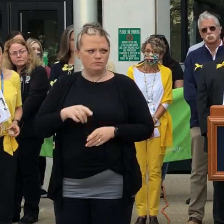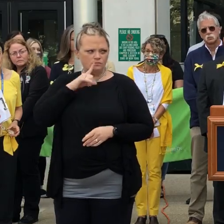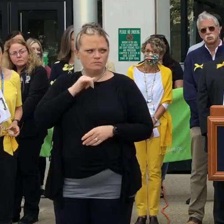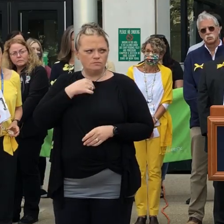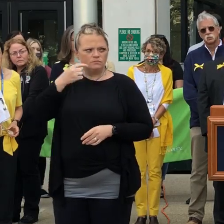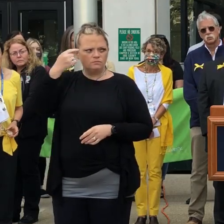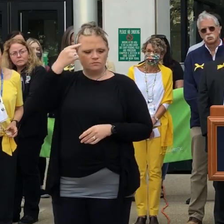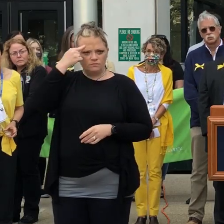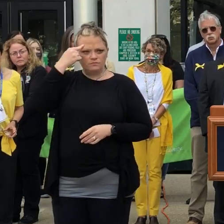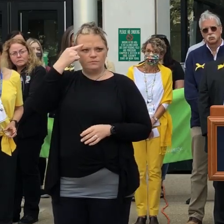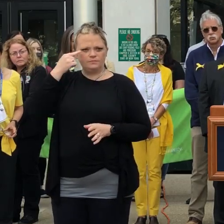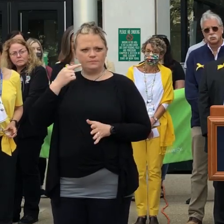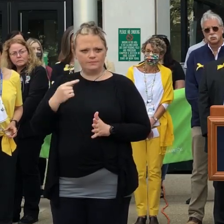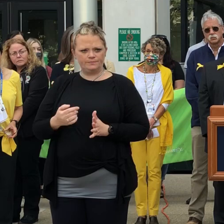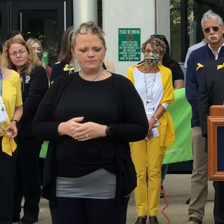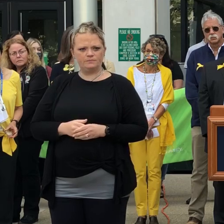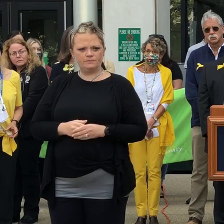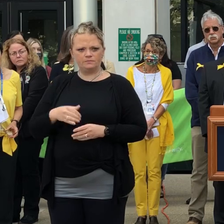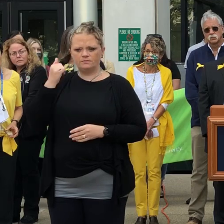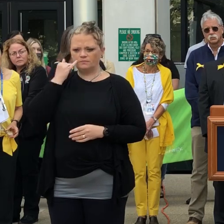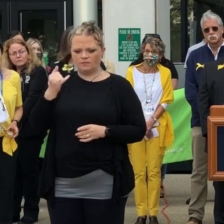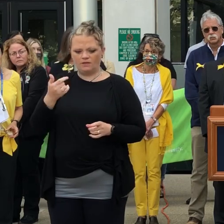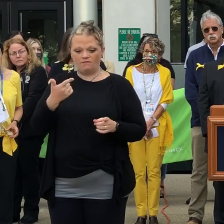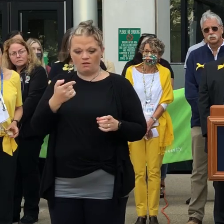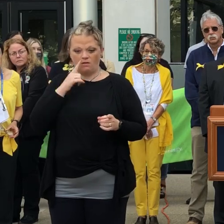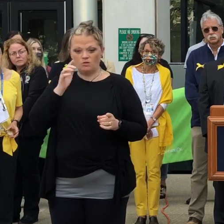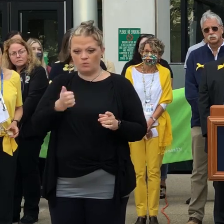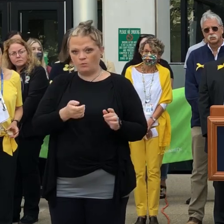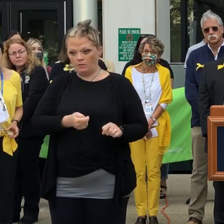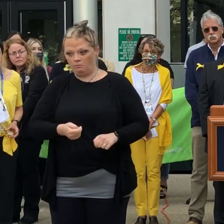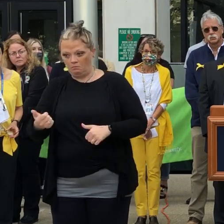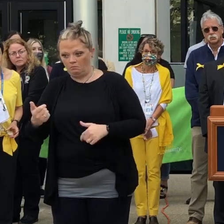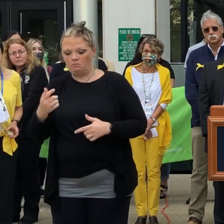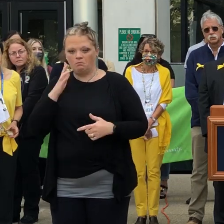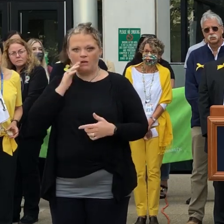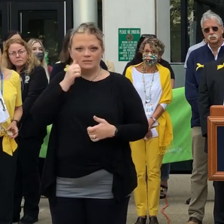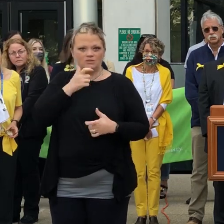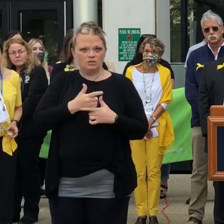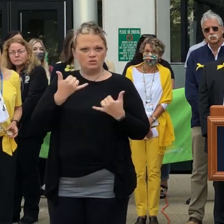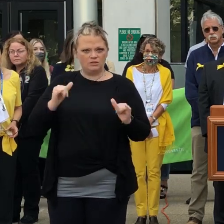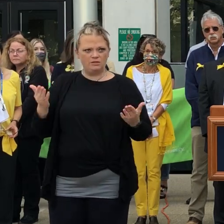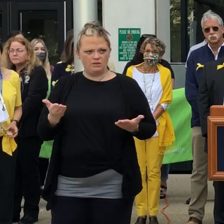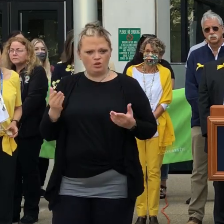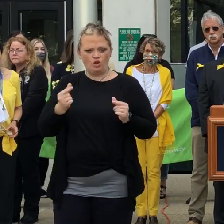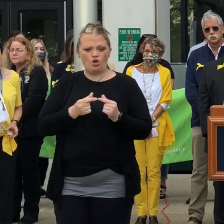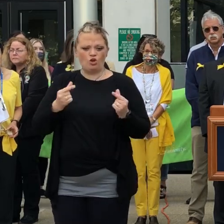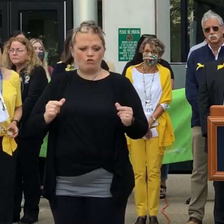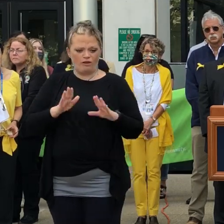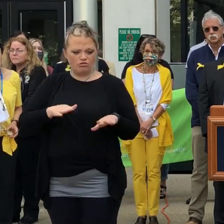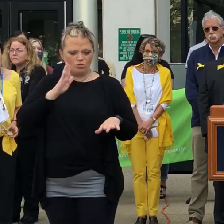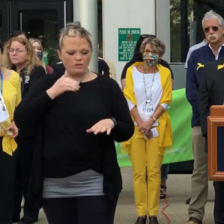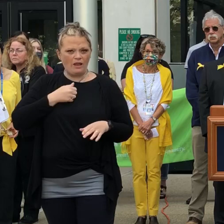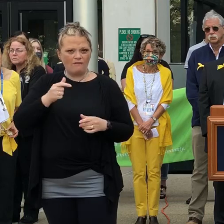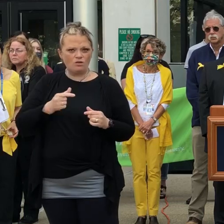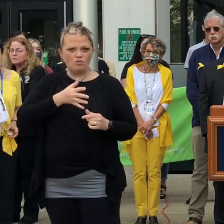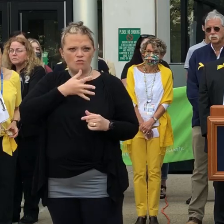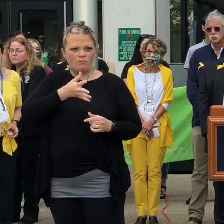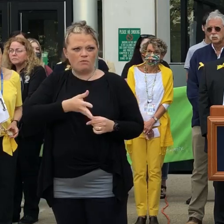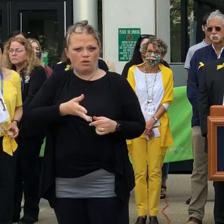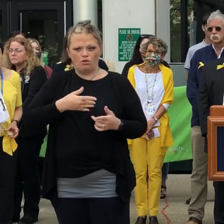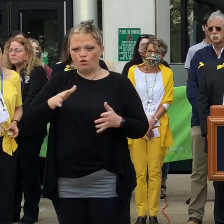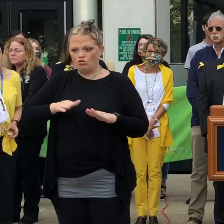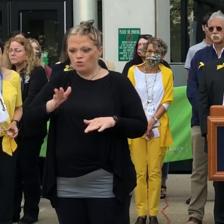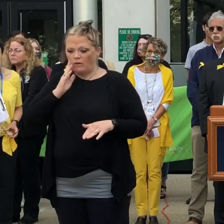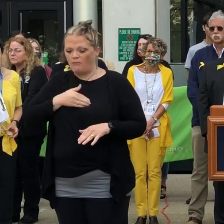that if they had been removed, she would still be with us today. Her grandchildren would have a grandmother. Her children would have a